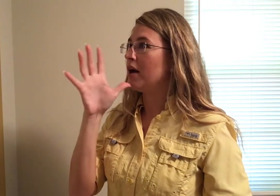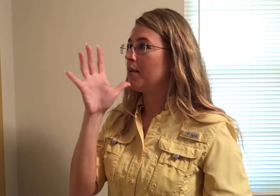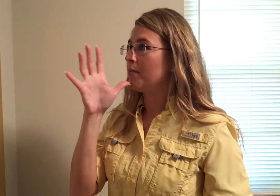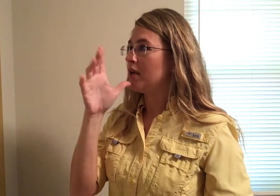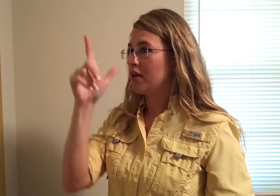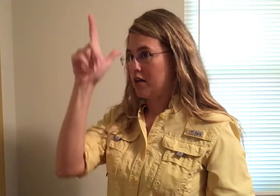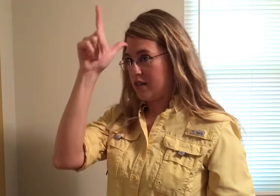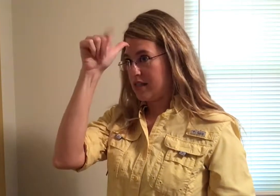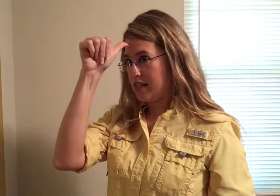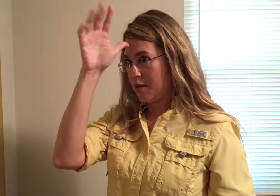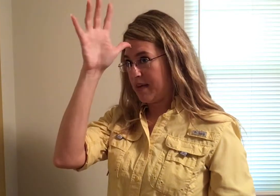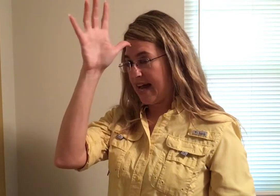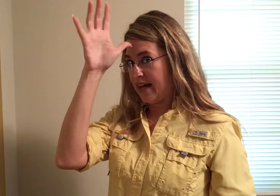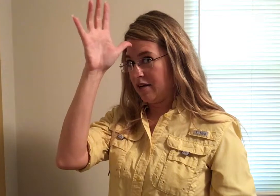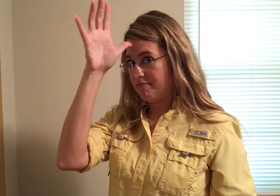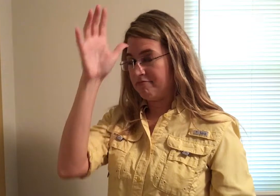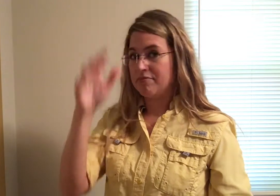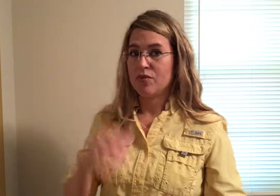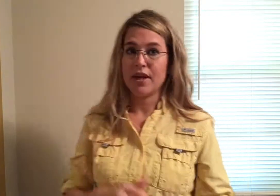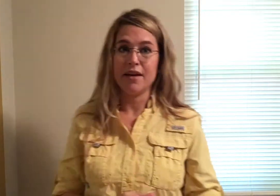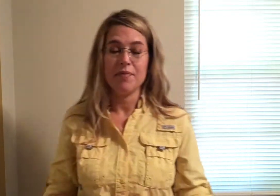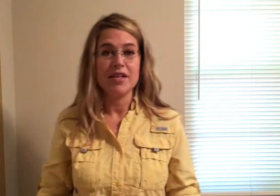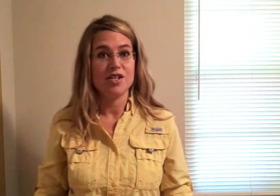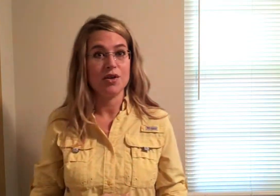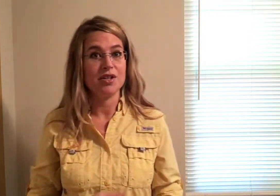stepmom, stepdad. Okay, so you can